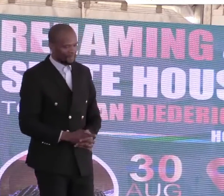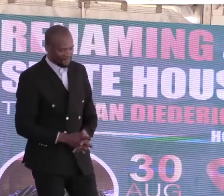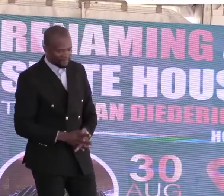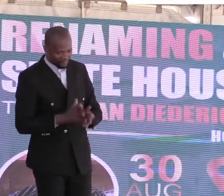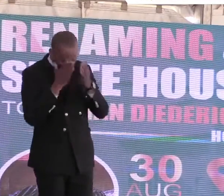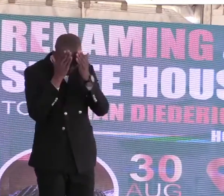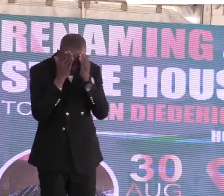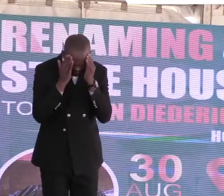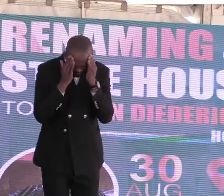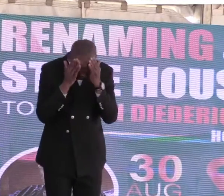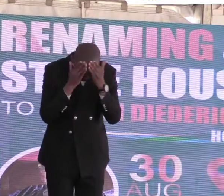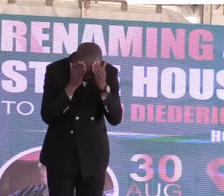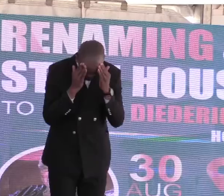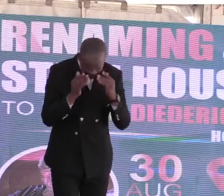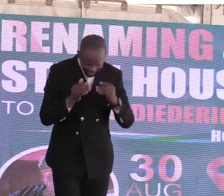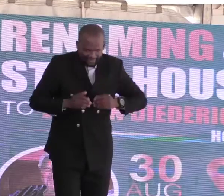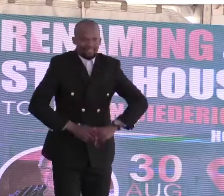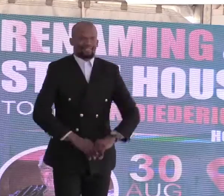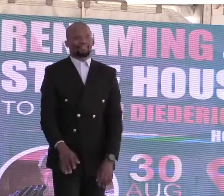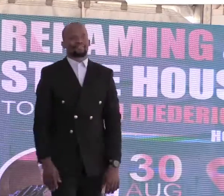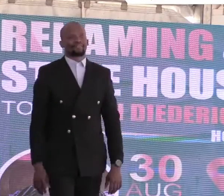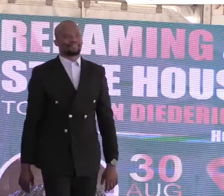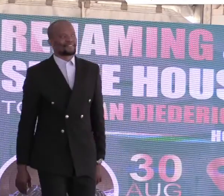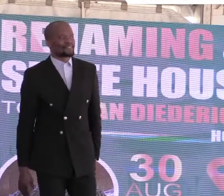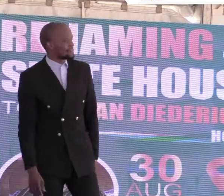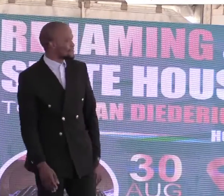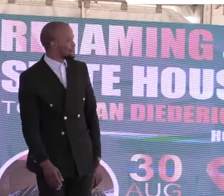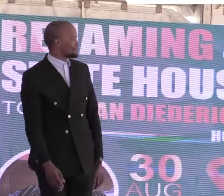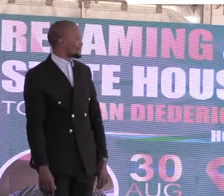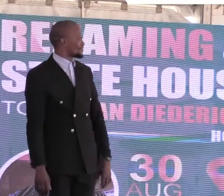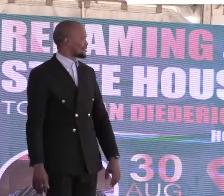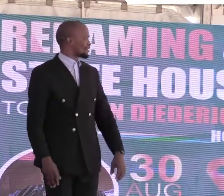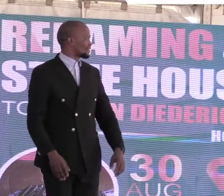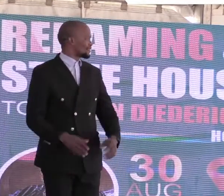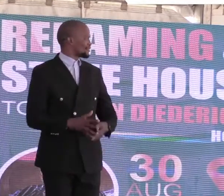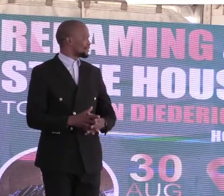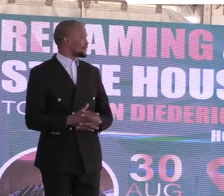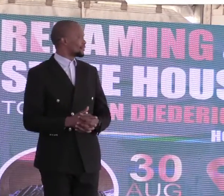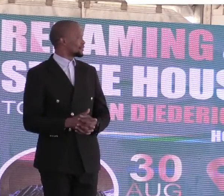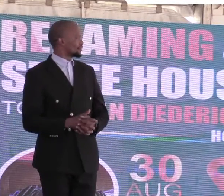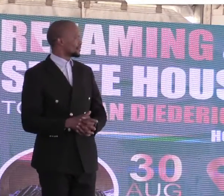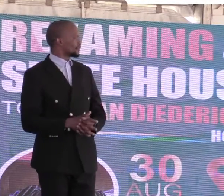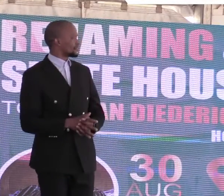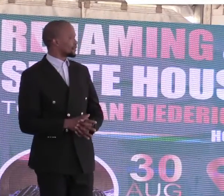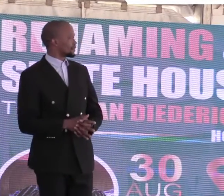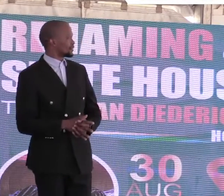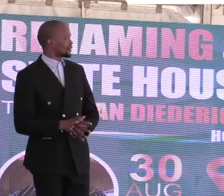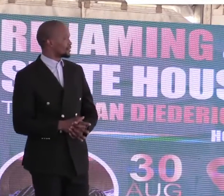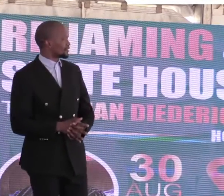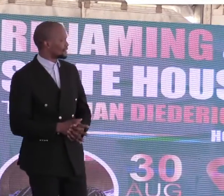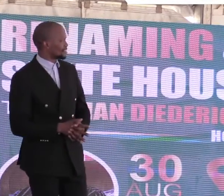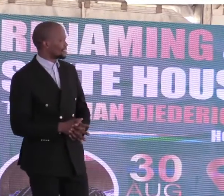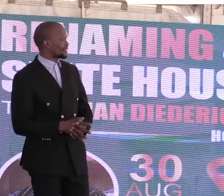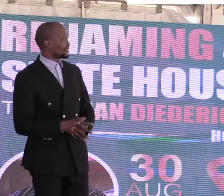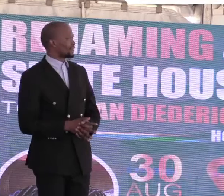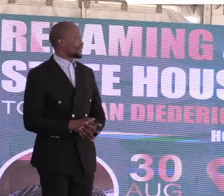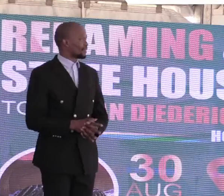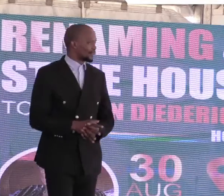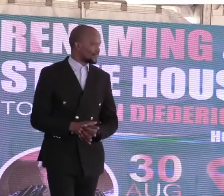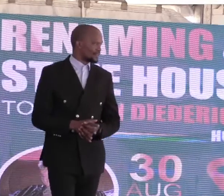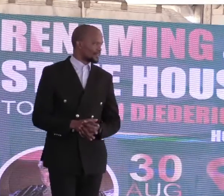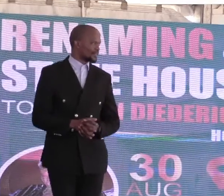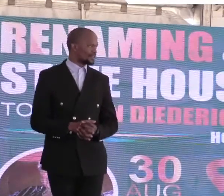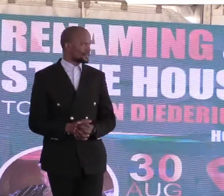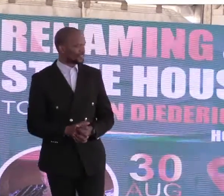for, shall I say, Miss Diedericks, because I don't know whether you are married and have another surname. Put your heads together for